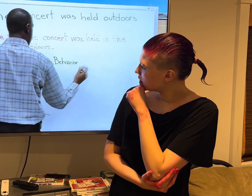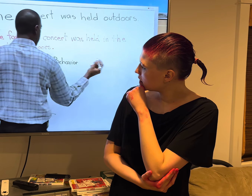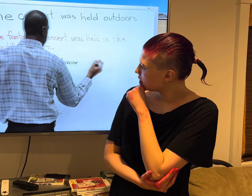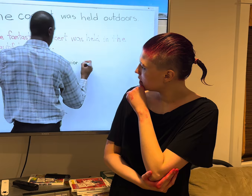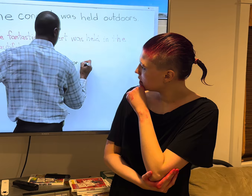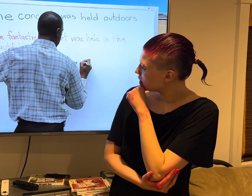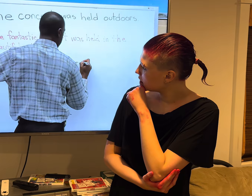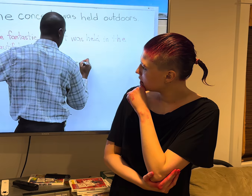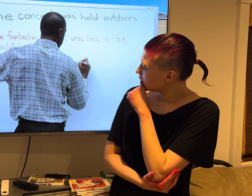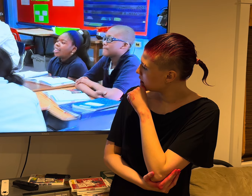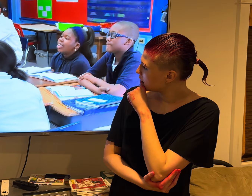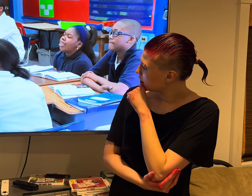Concert, right? Yes.